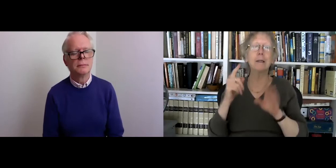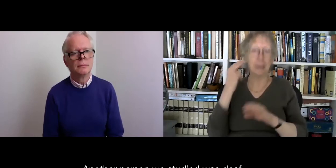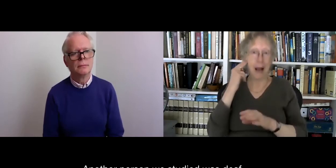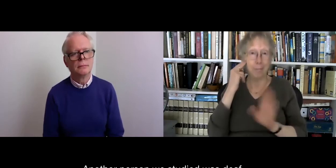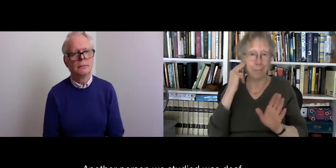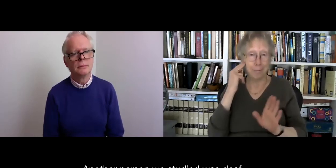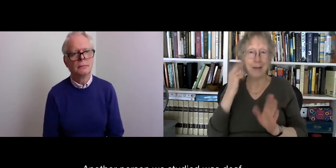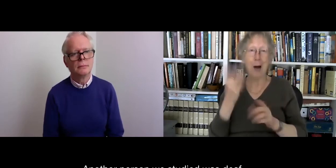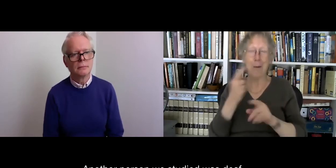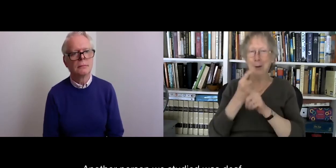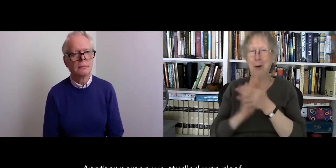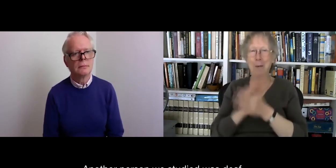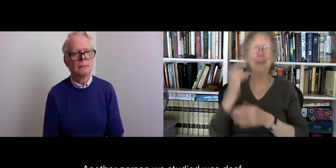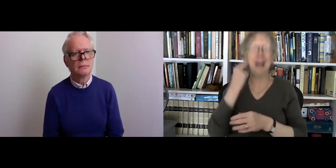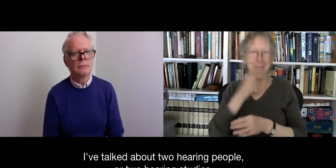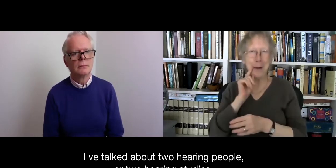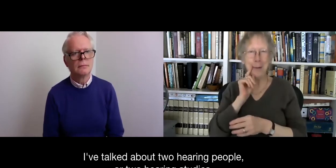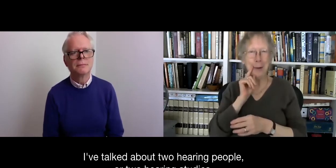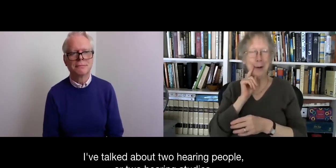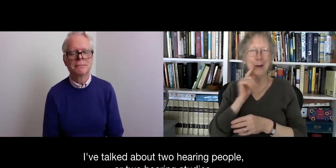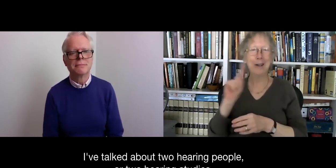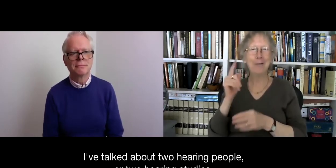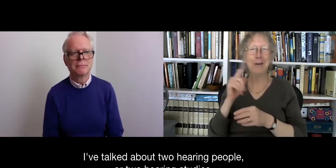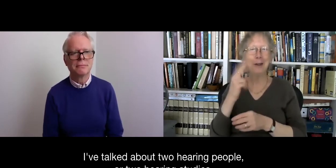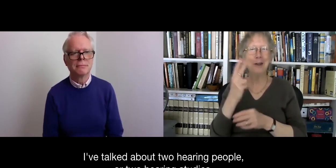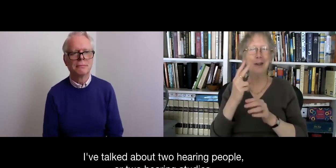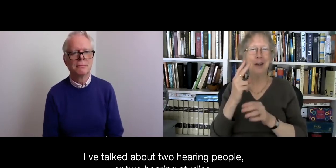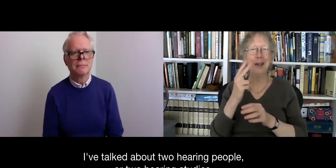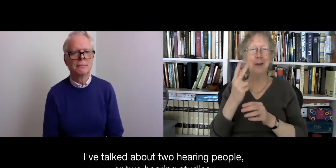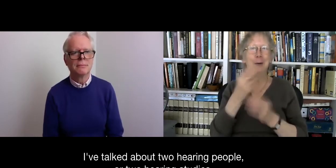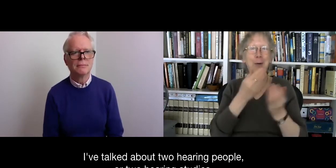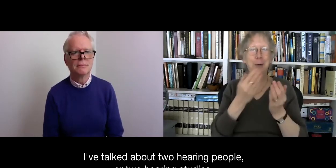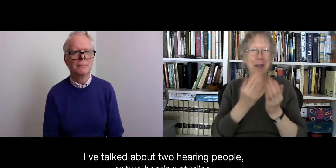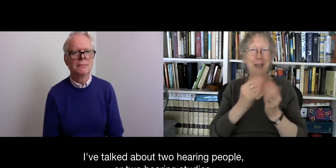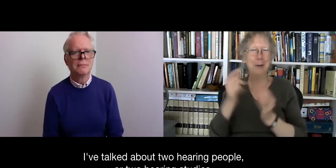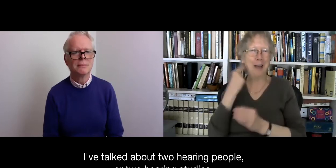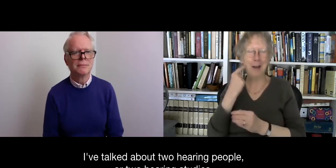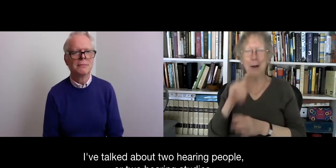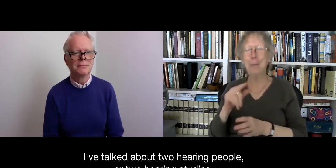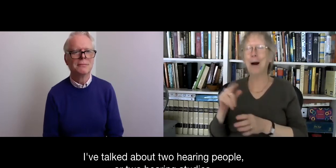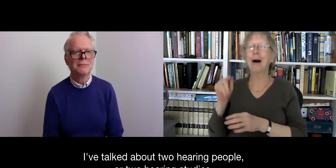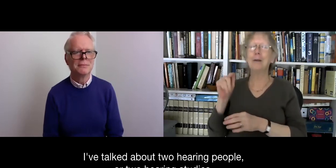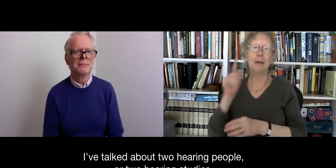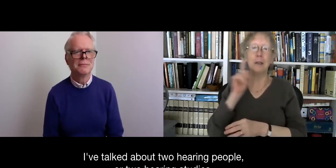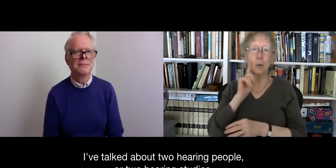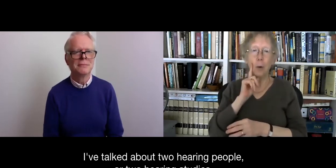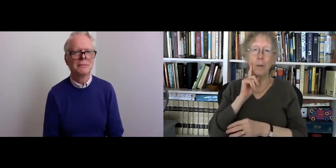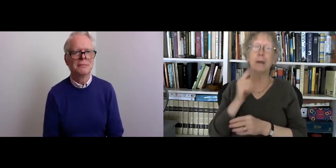So another person we studied was deaf. I've talked about two hearing people or two hearing studies.